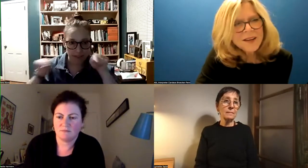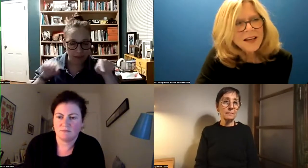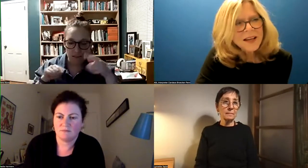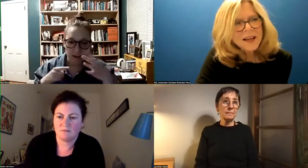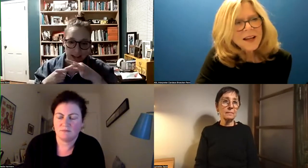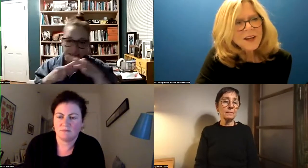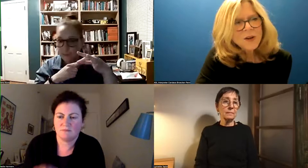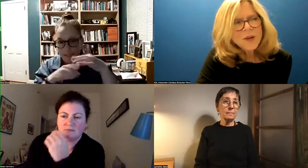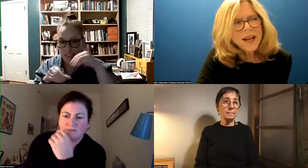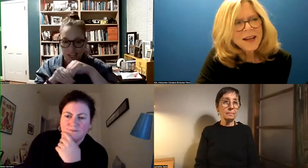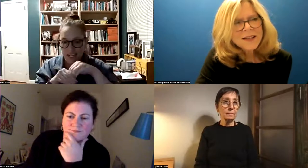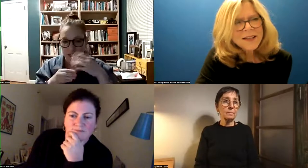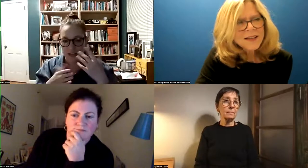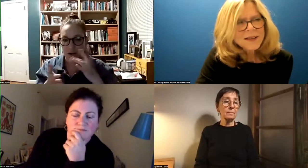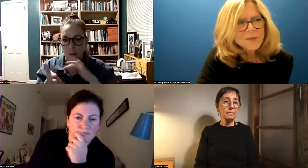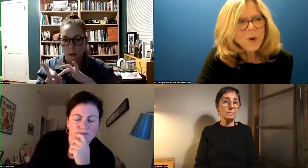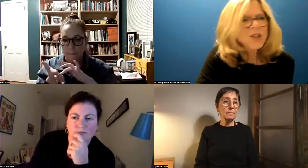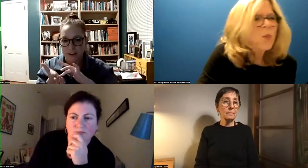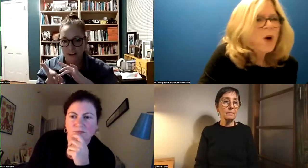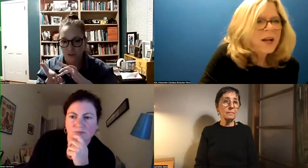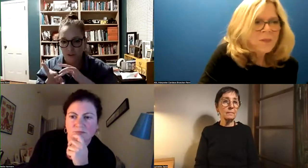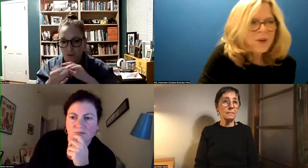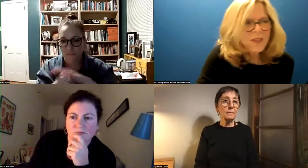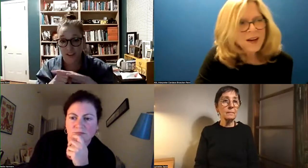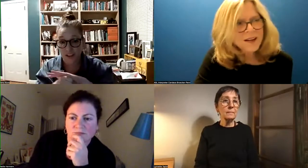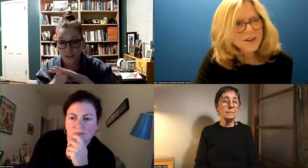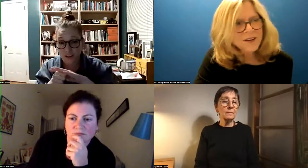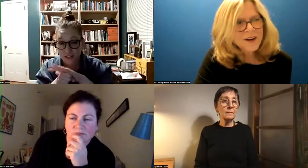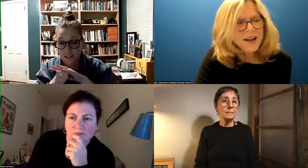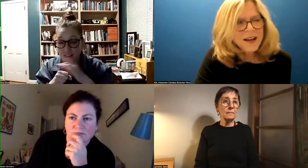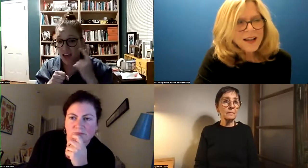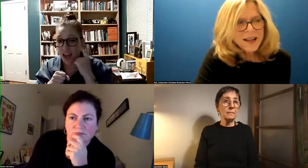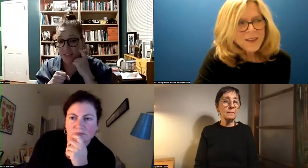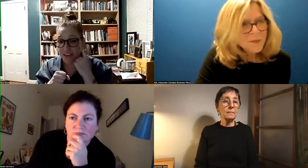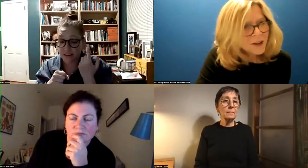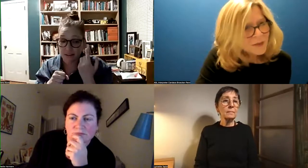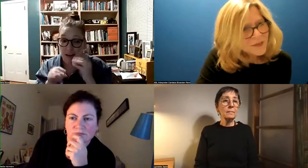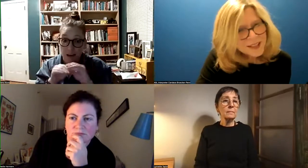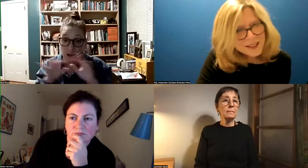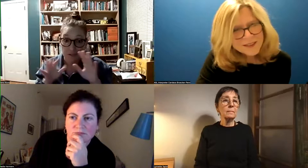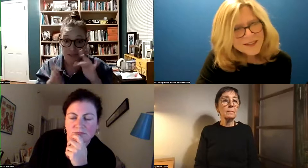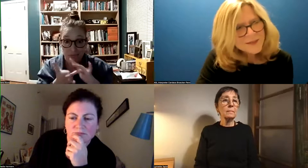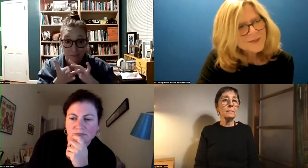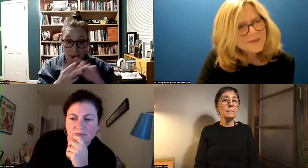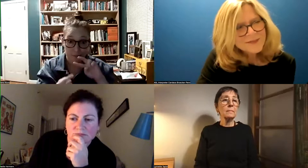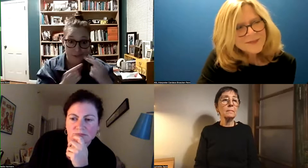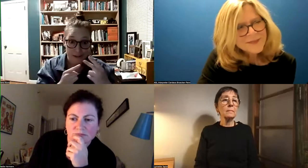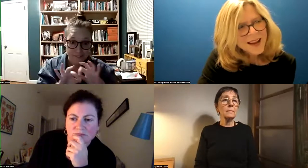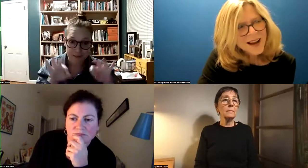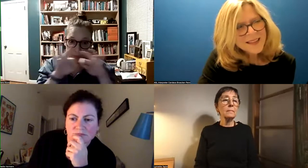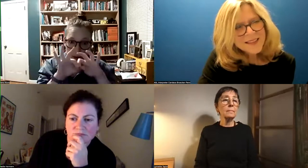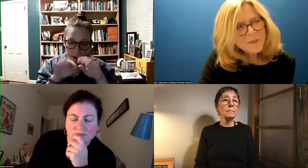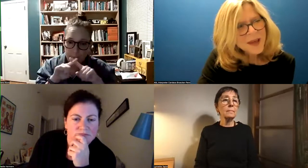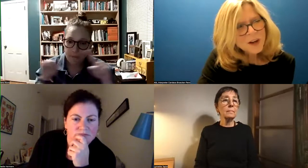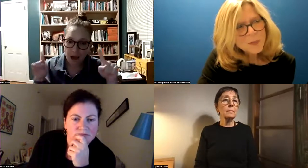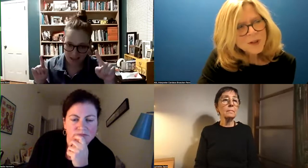have. You can't point to one more than the other. In the medical field,